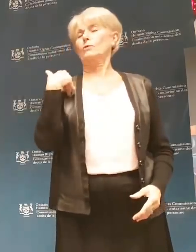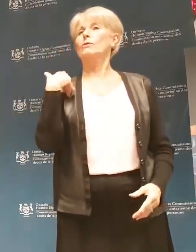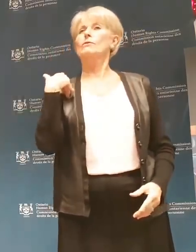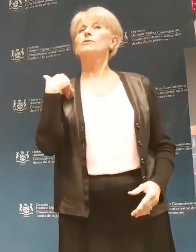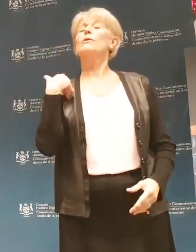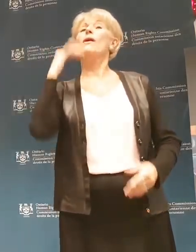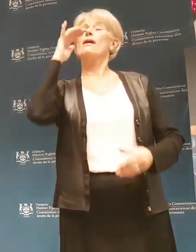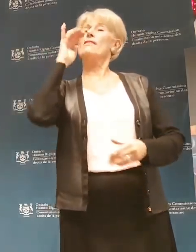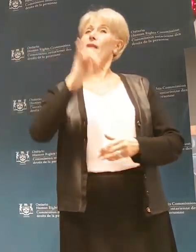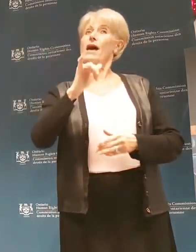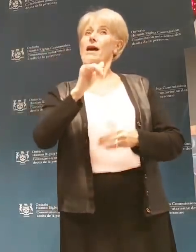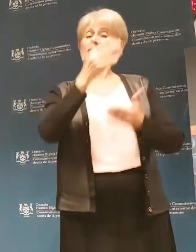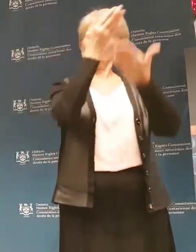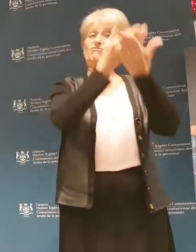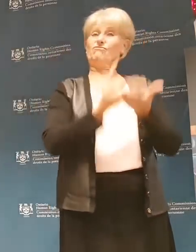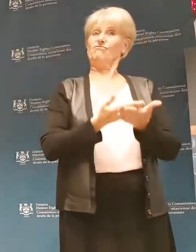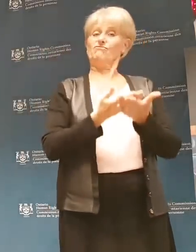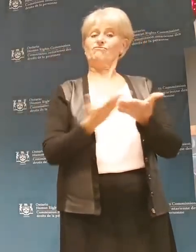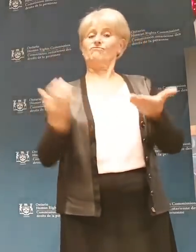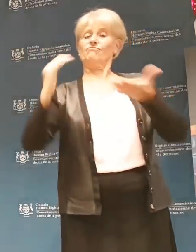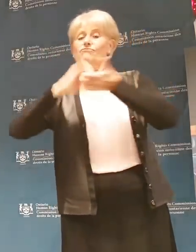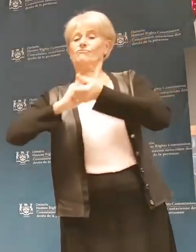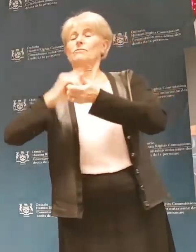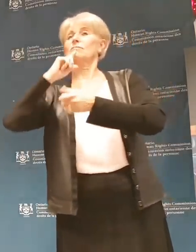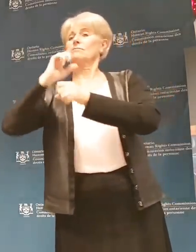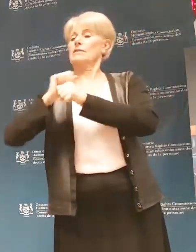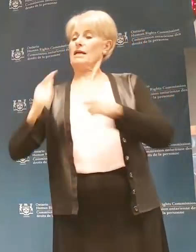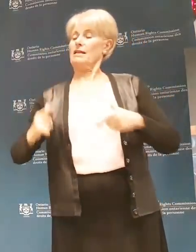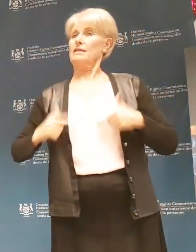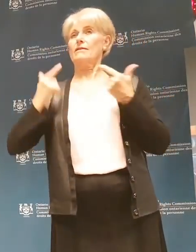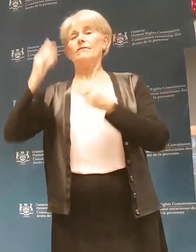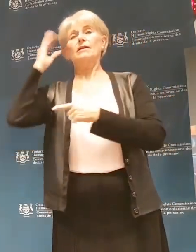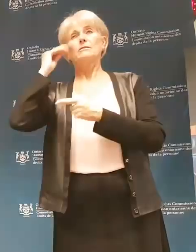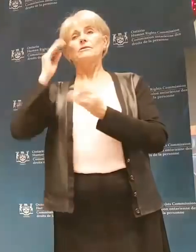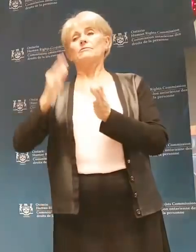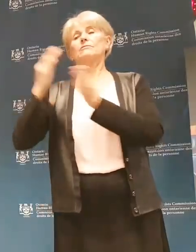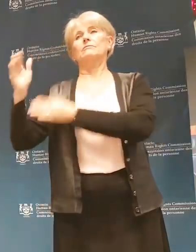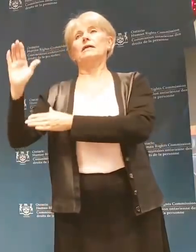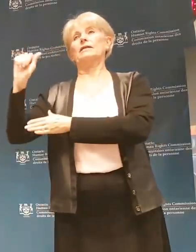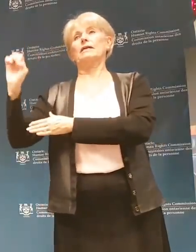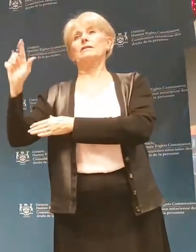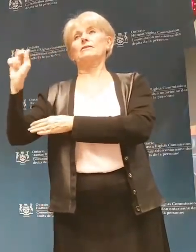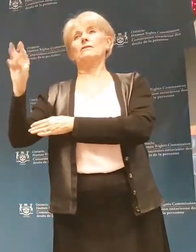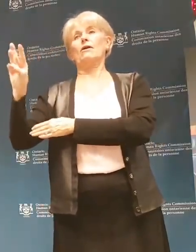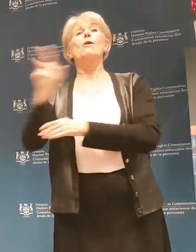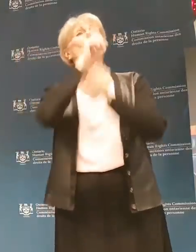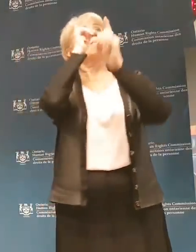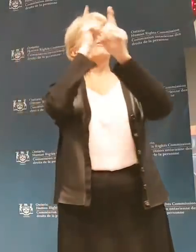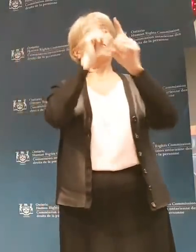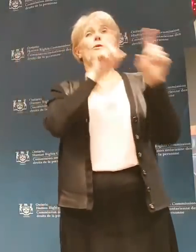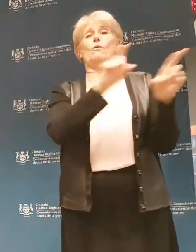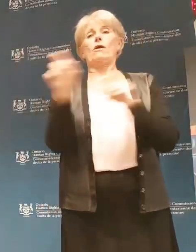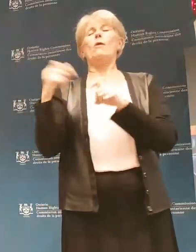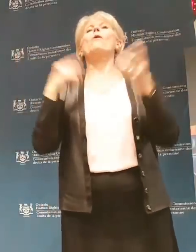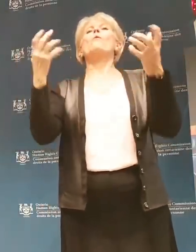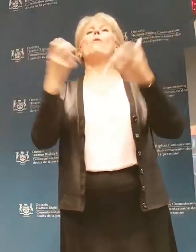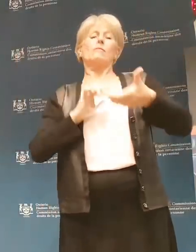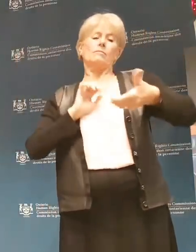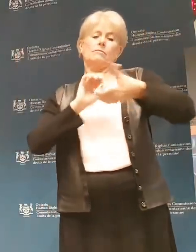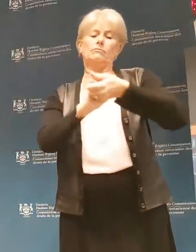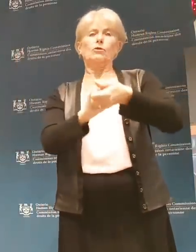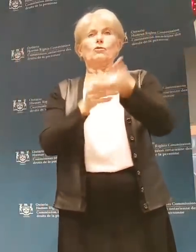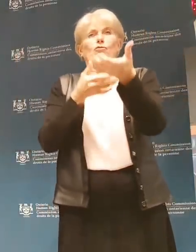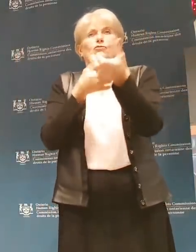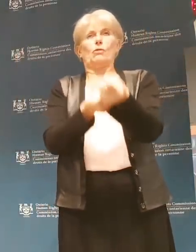marry this hard data with lived experience and case law. The goal of our inquiry is to build trust in